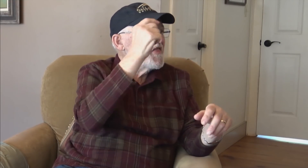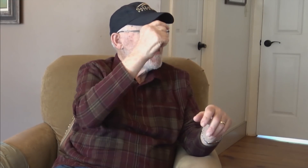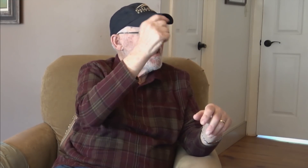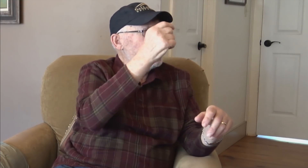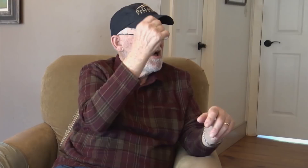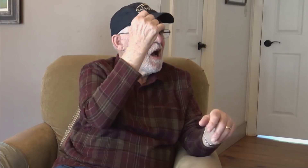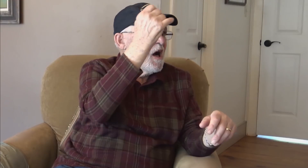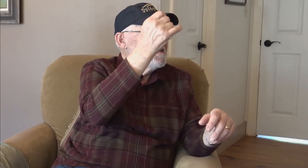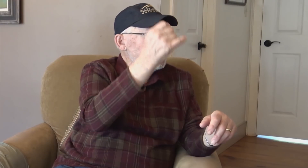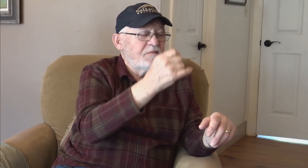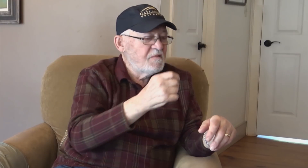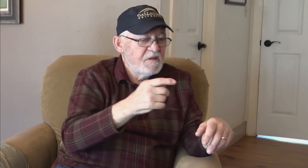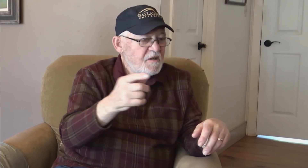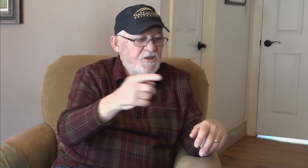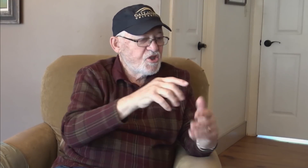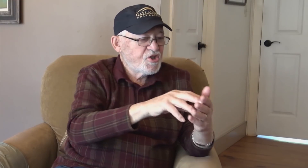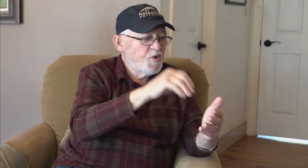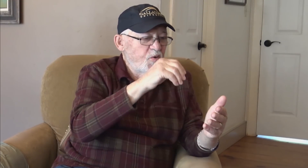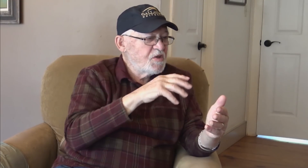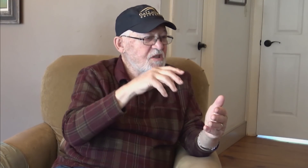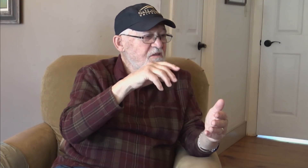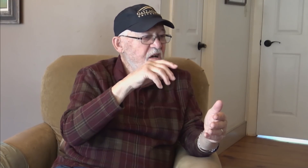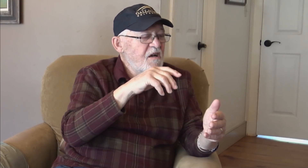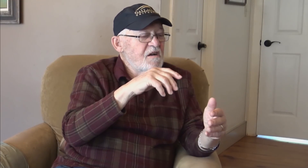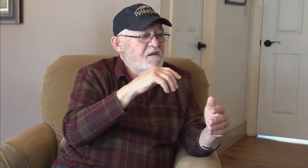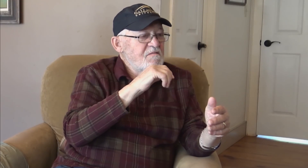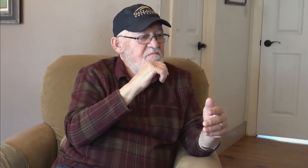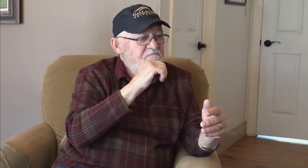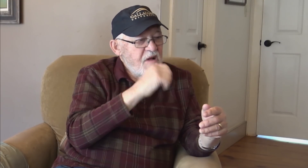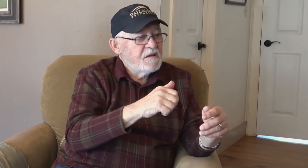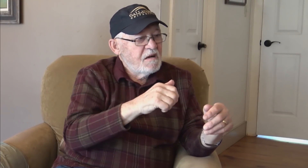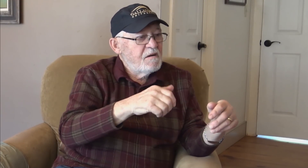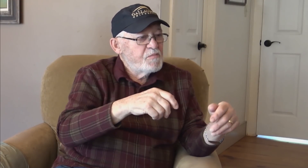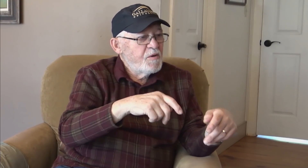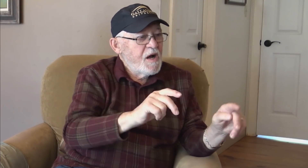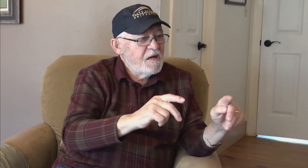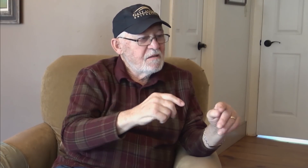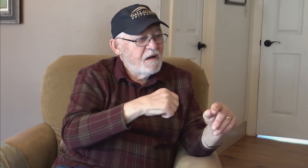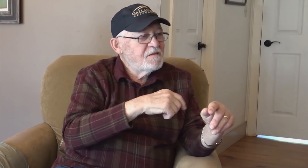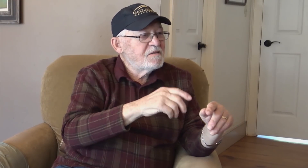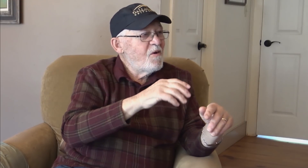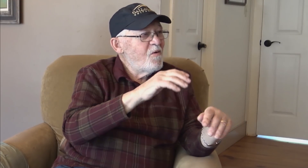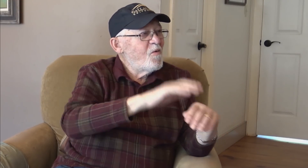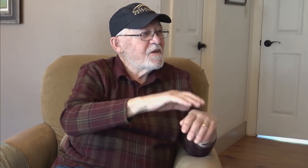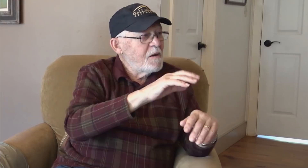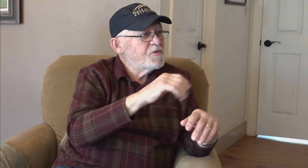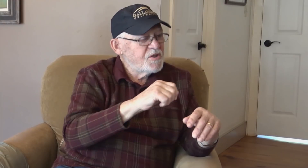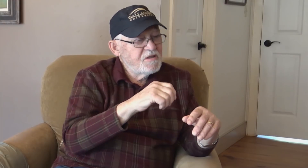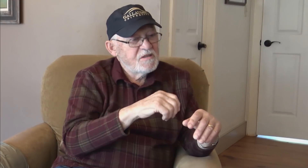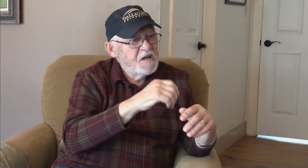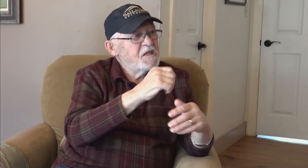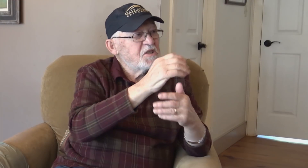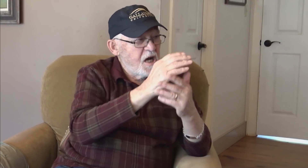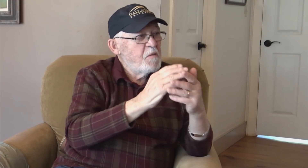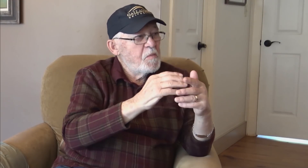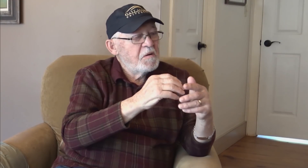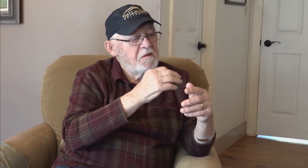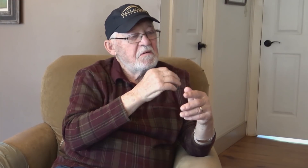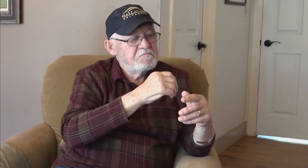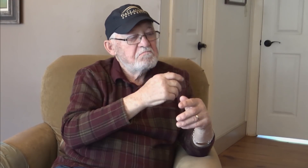speak. At least that was the impression that we got by not being permitted to come onto